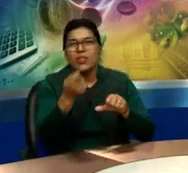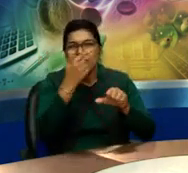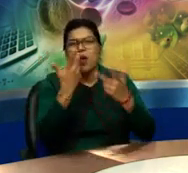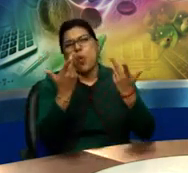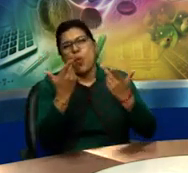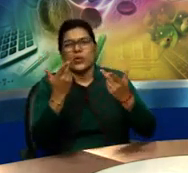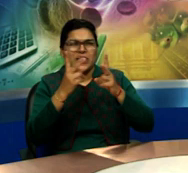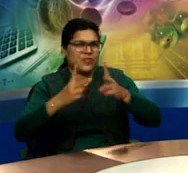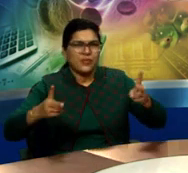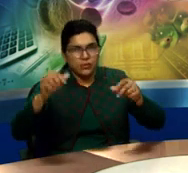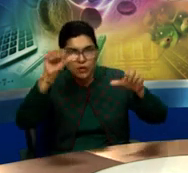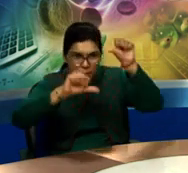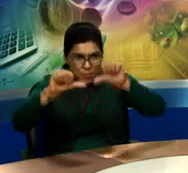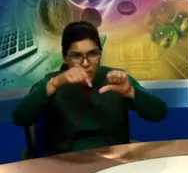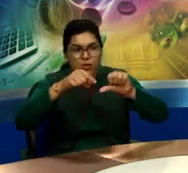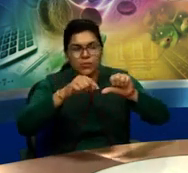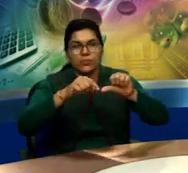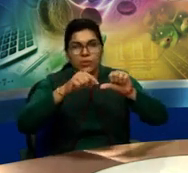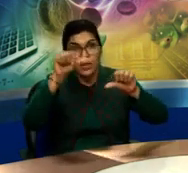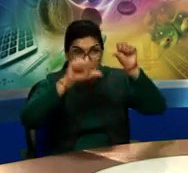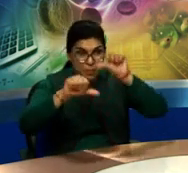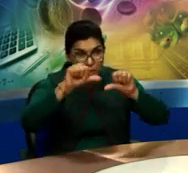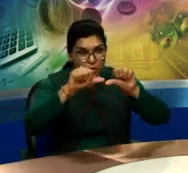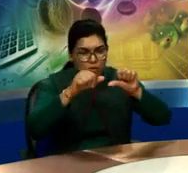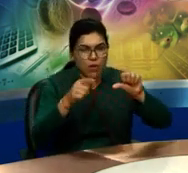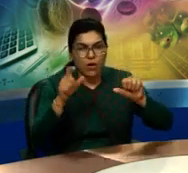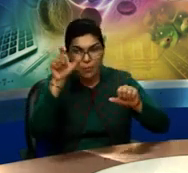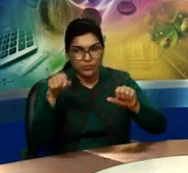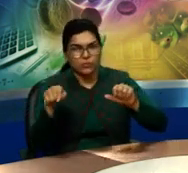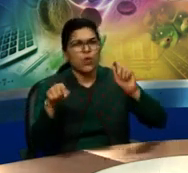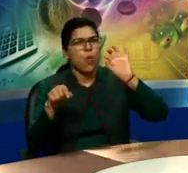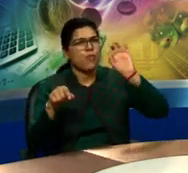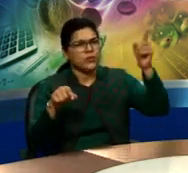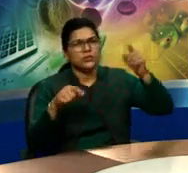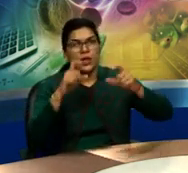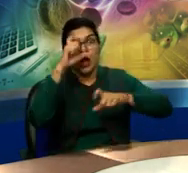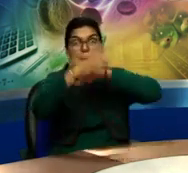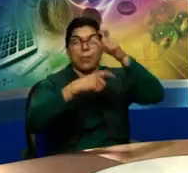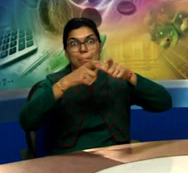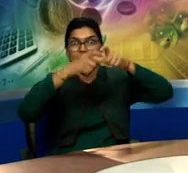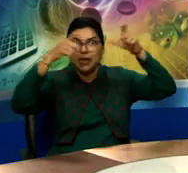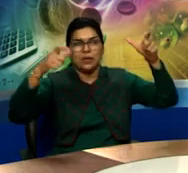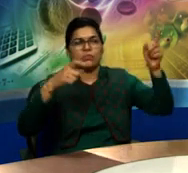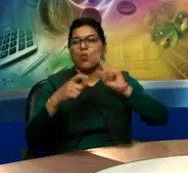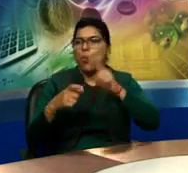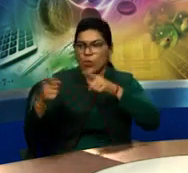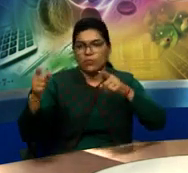for instance, a chemical engineer may quietly sell the secret formula to a new product to